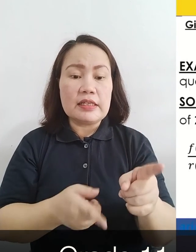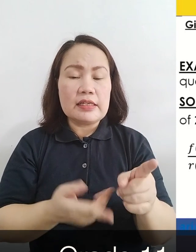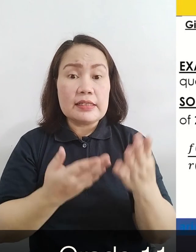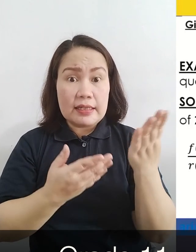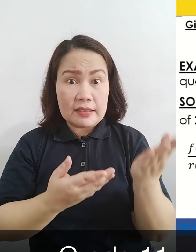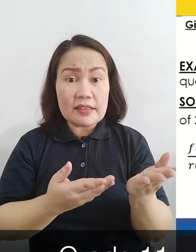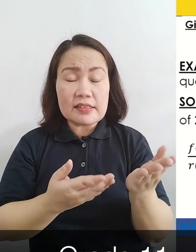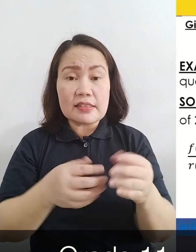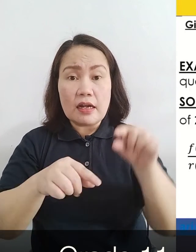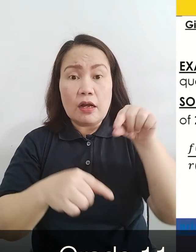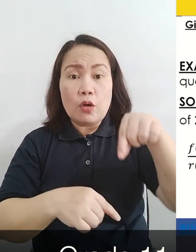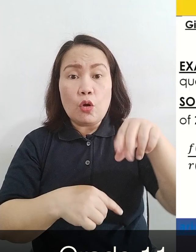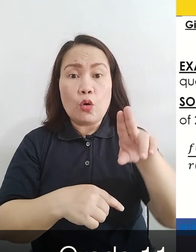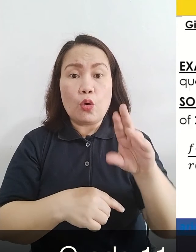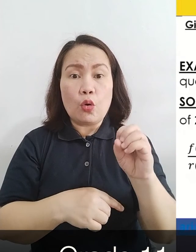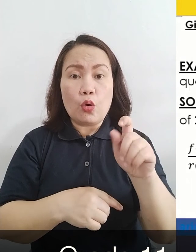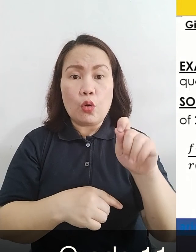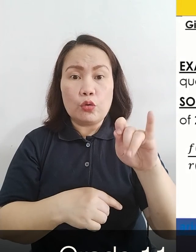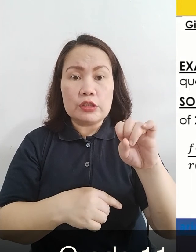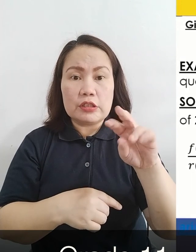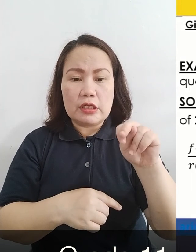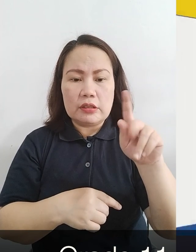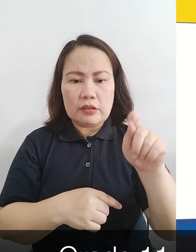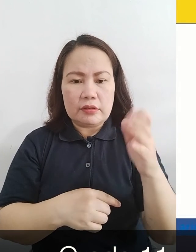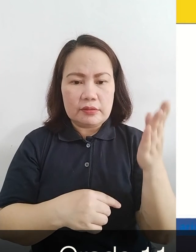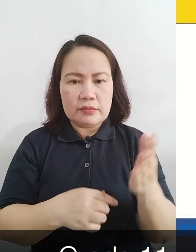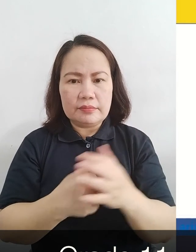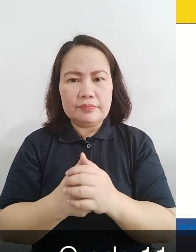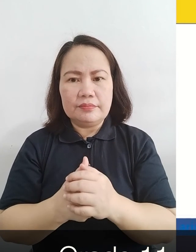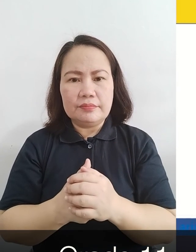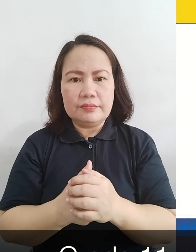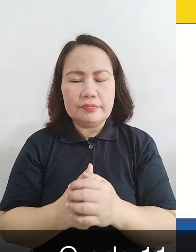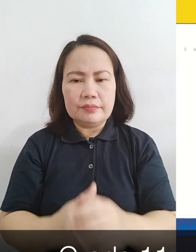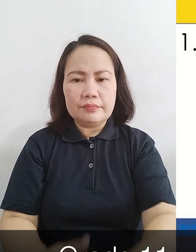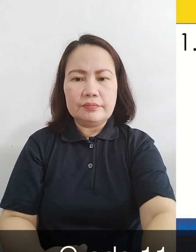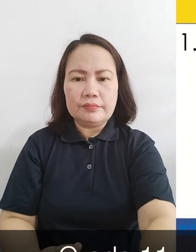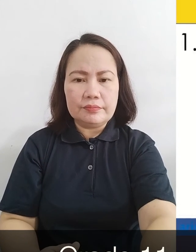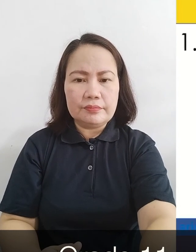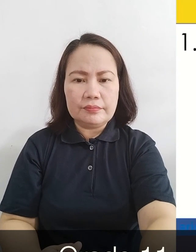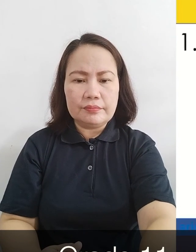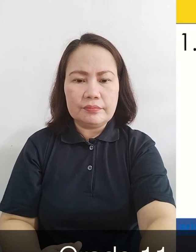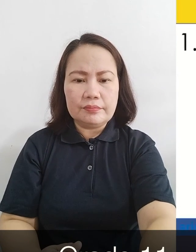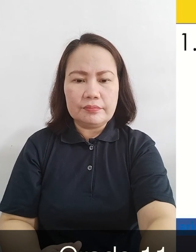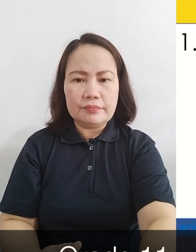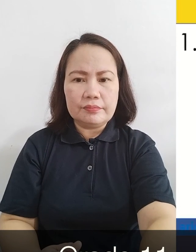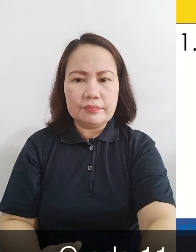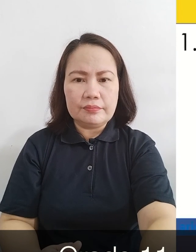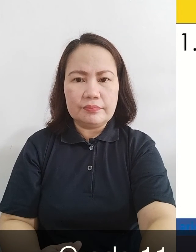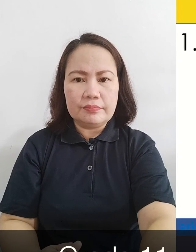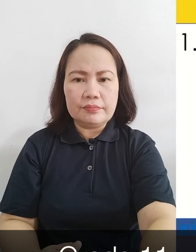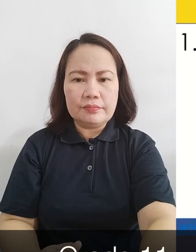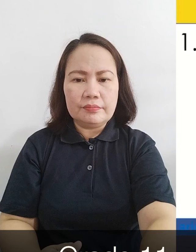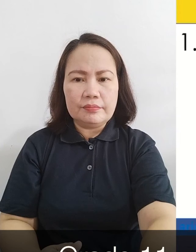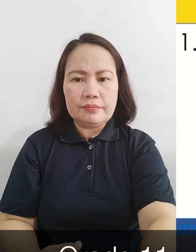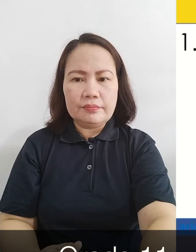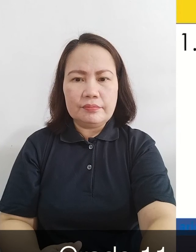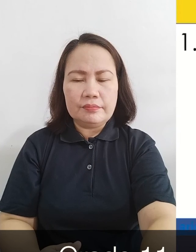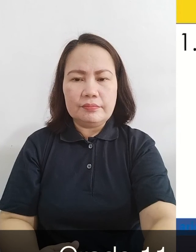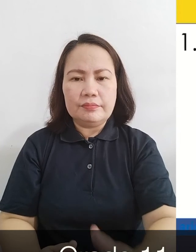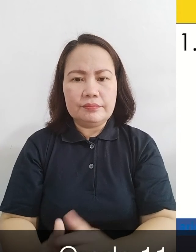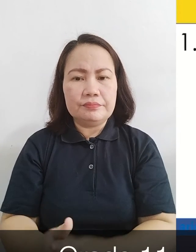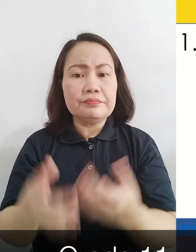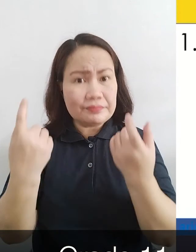f of x over r of x. Okay? Let's try some